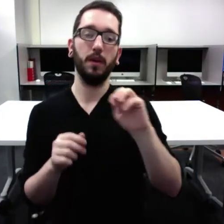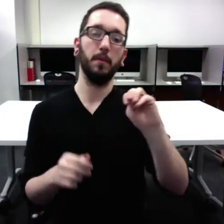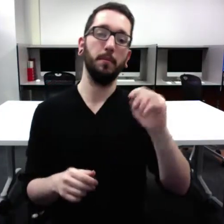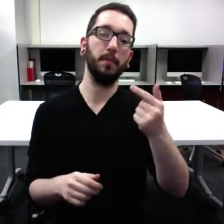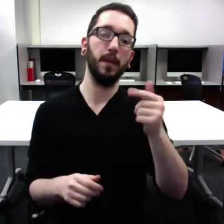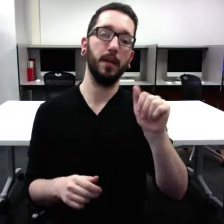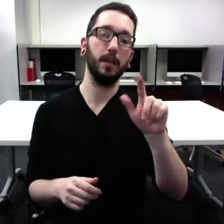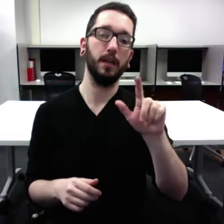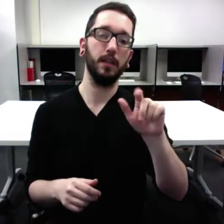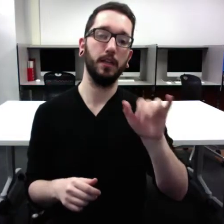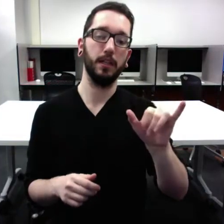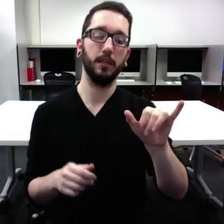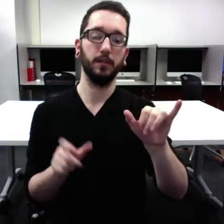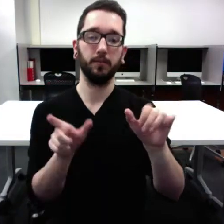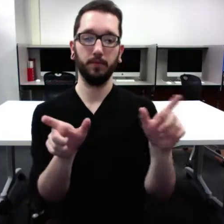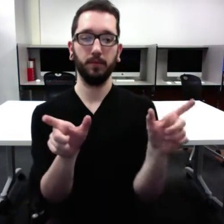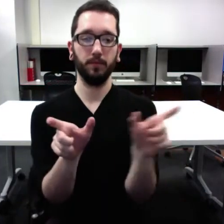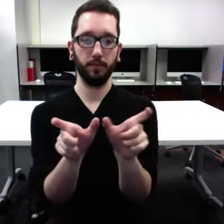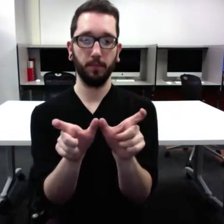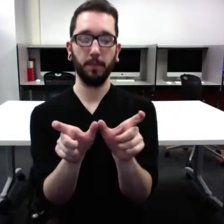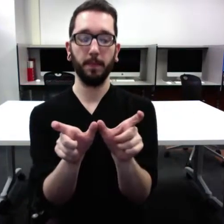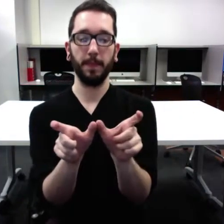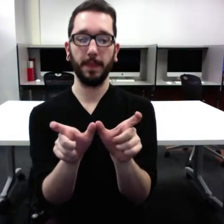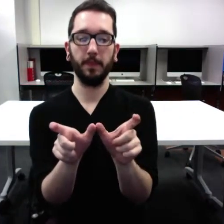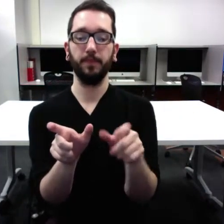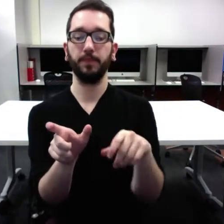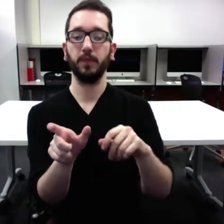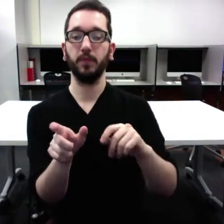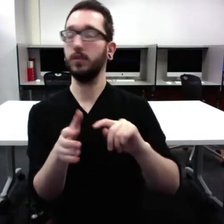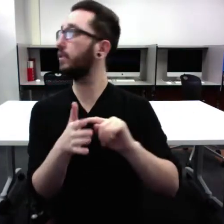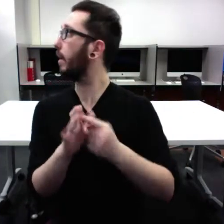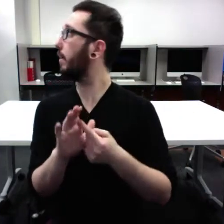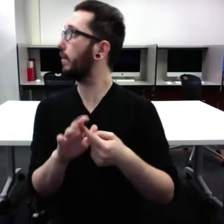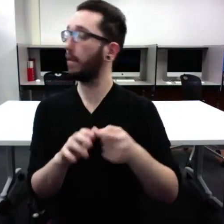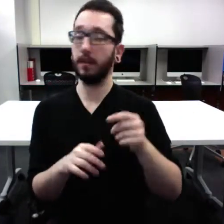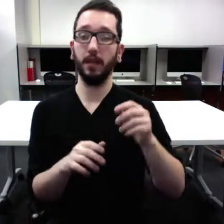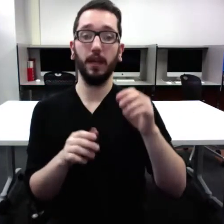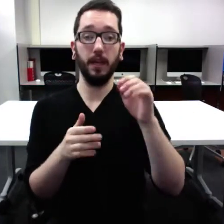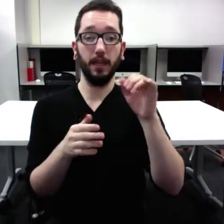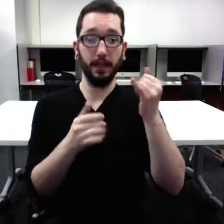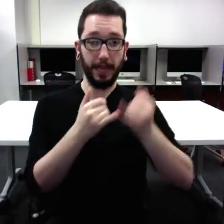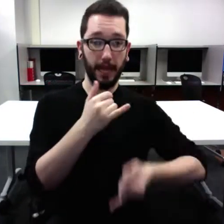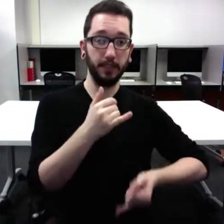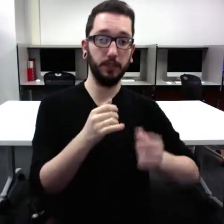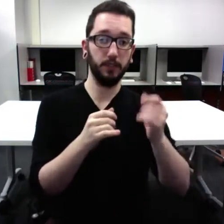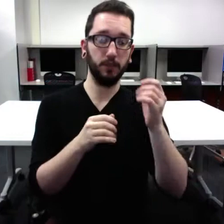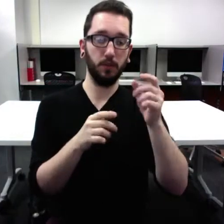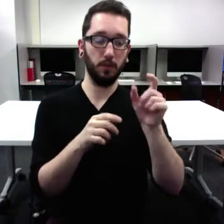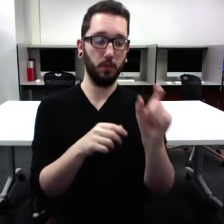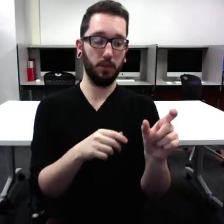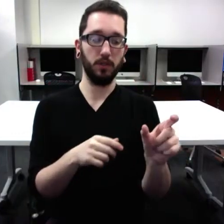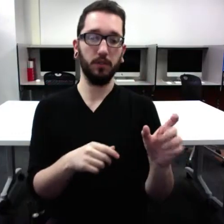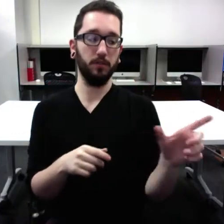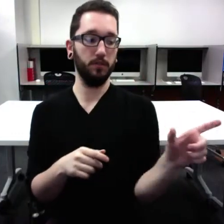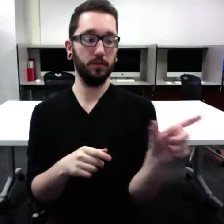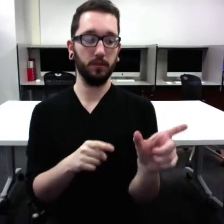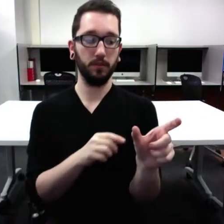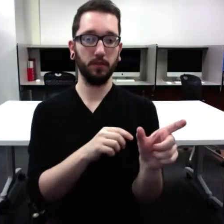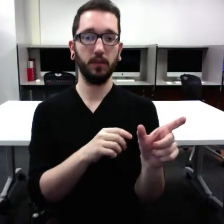term is that you start with the last word part and work yourself up through each element until you get to the first element of the term,